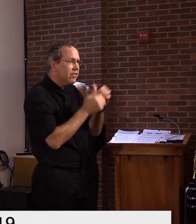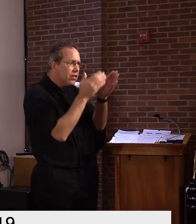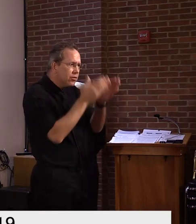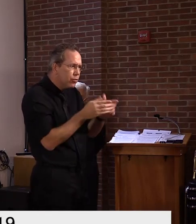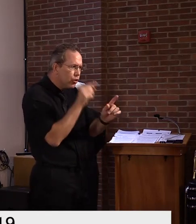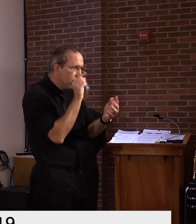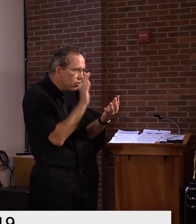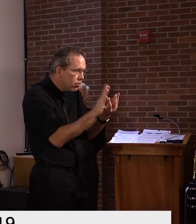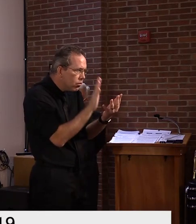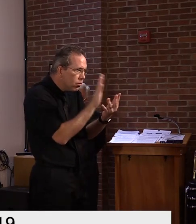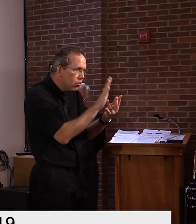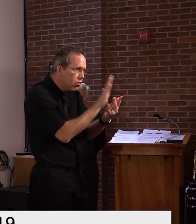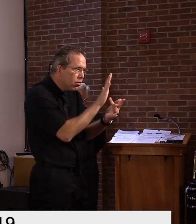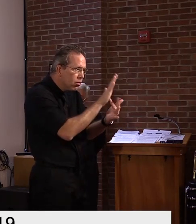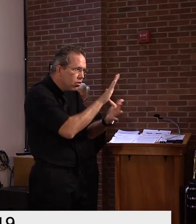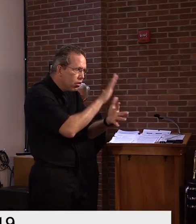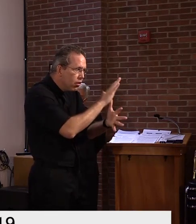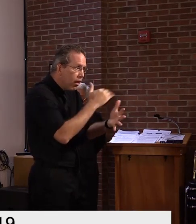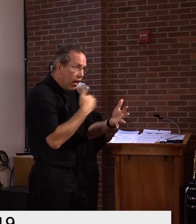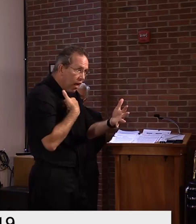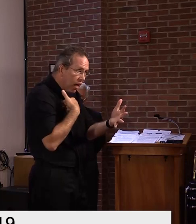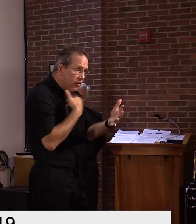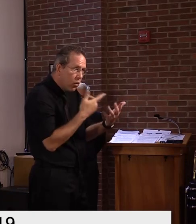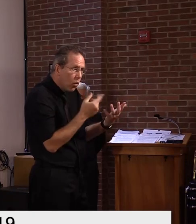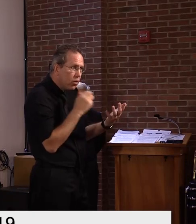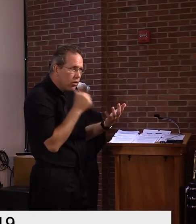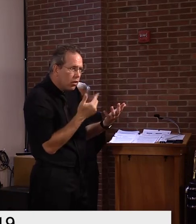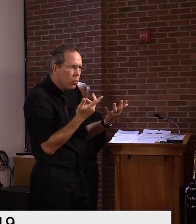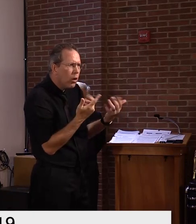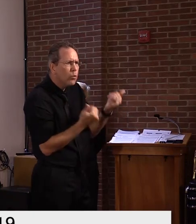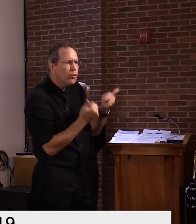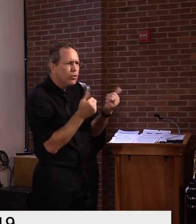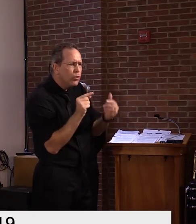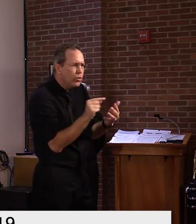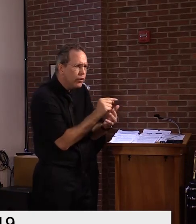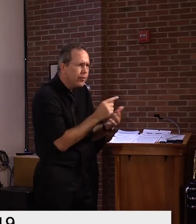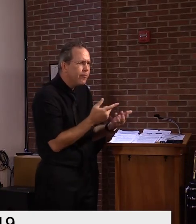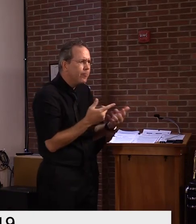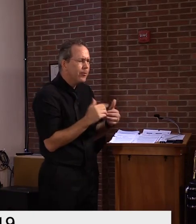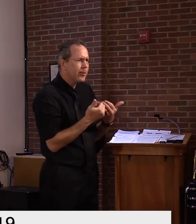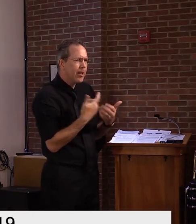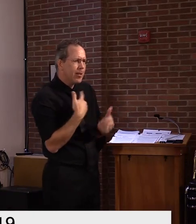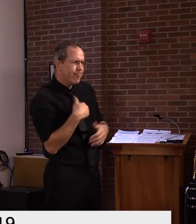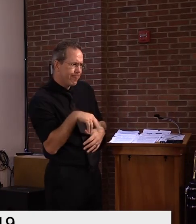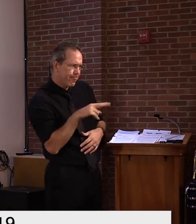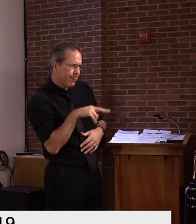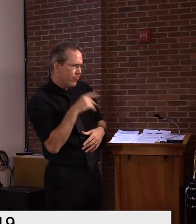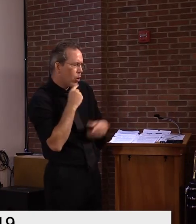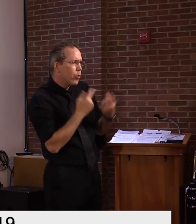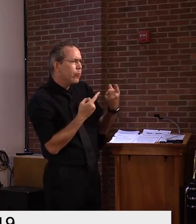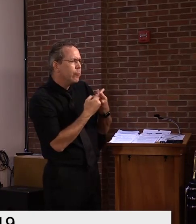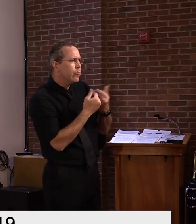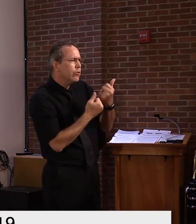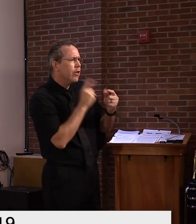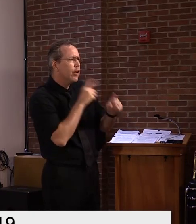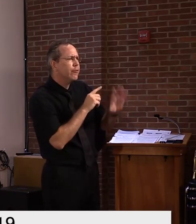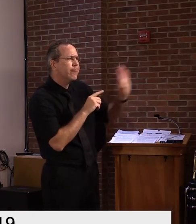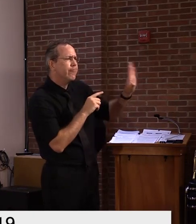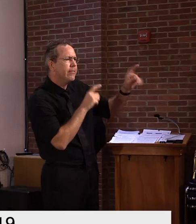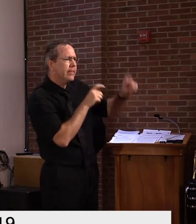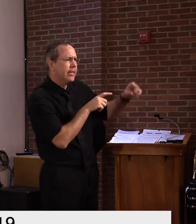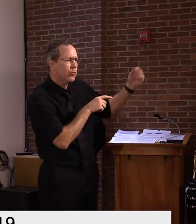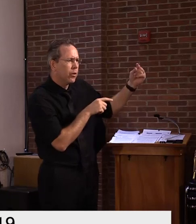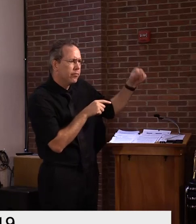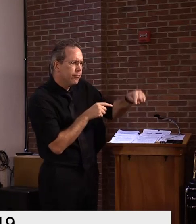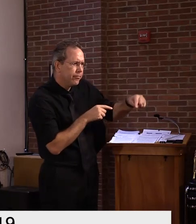required. And it doesn't resolve the epidemiologic discrepancies, but indeed, the tests